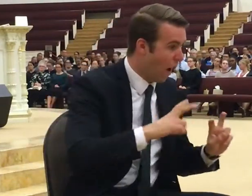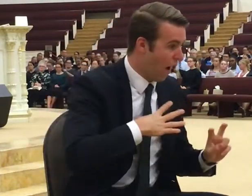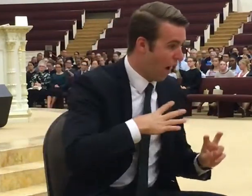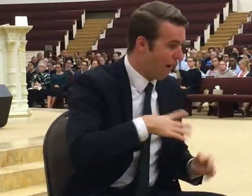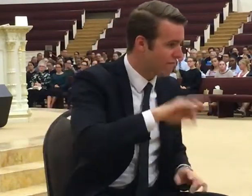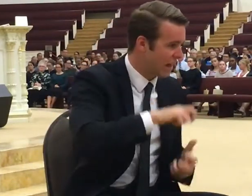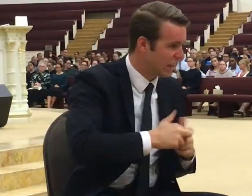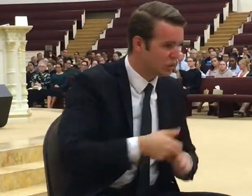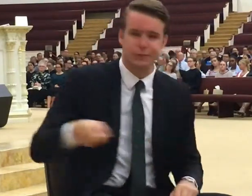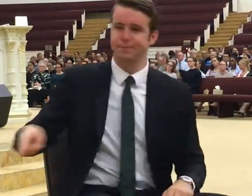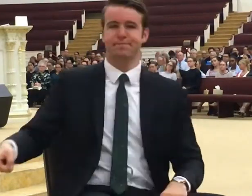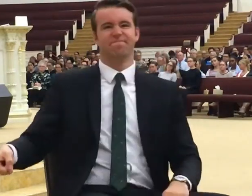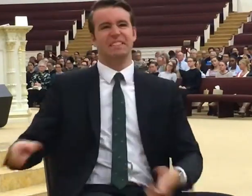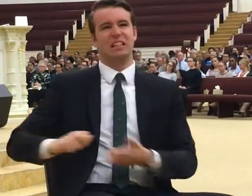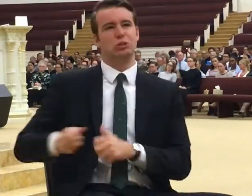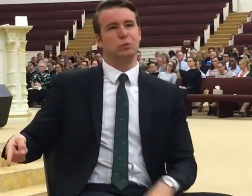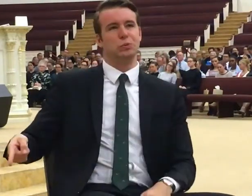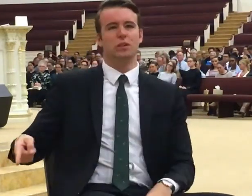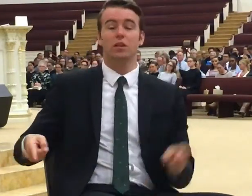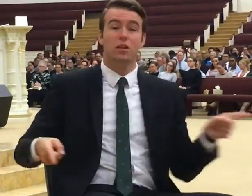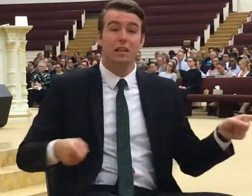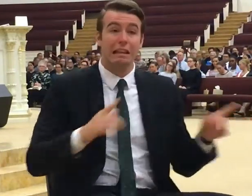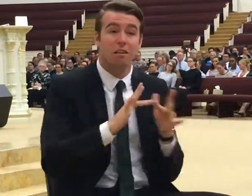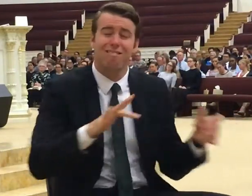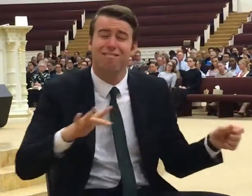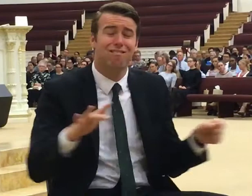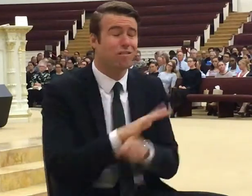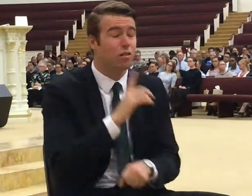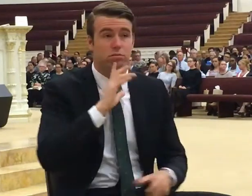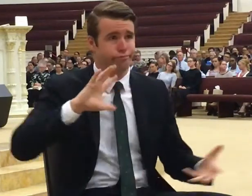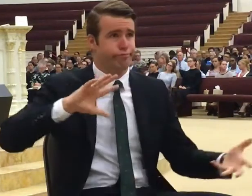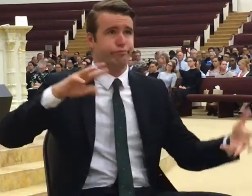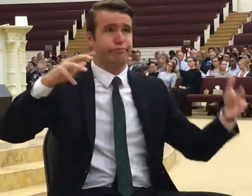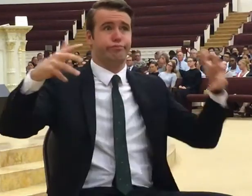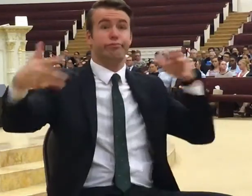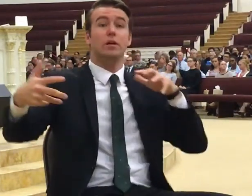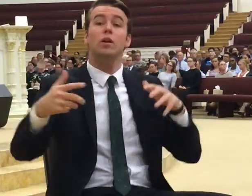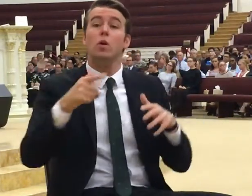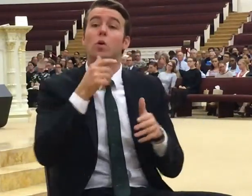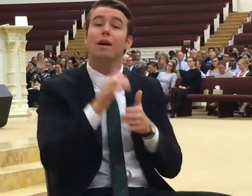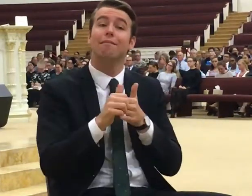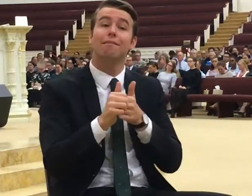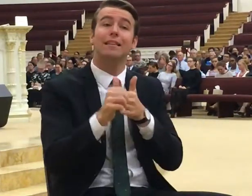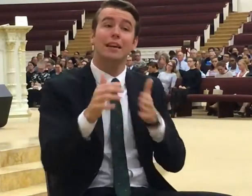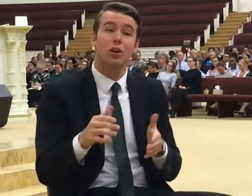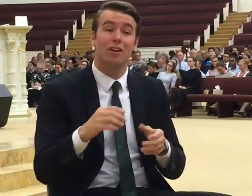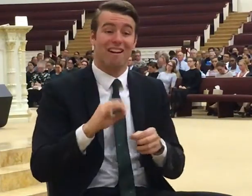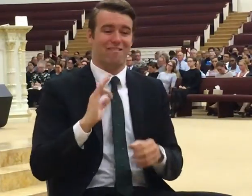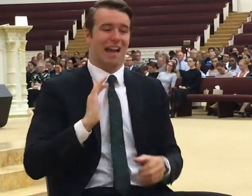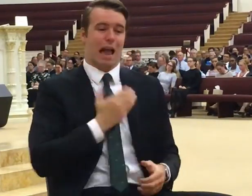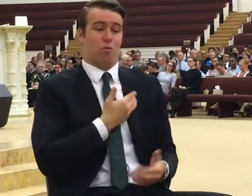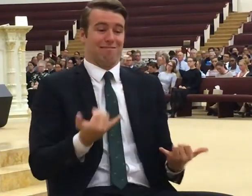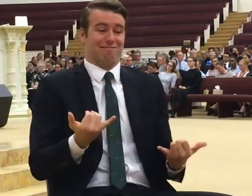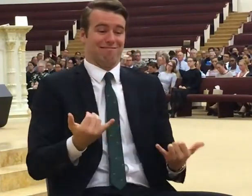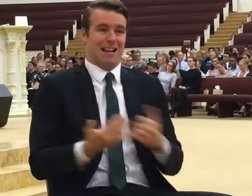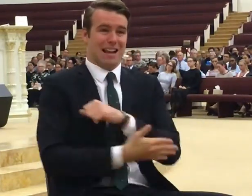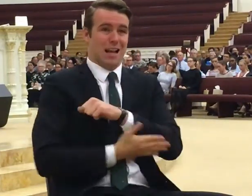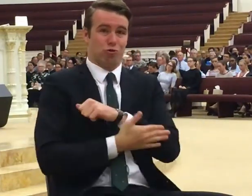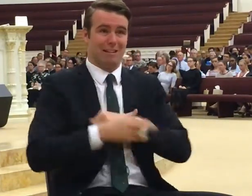is filled with absurdities. Even leaders of our nation have